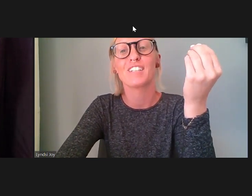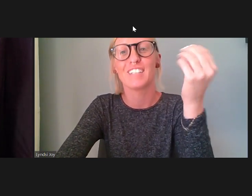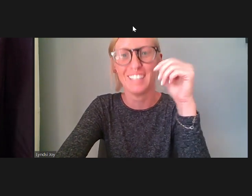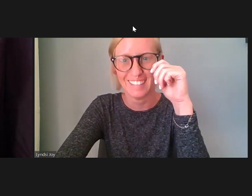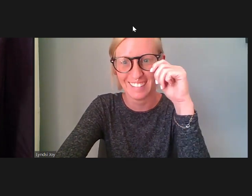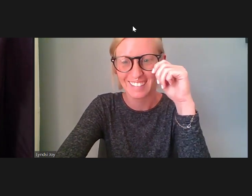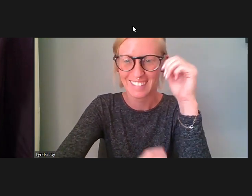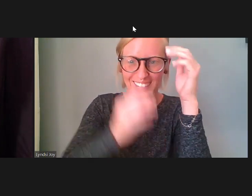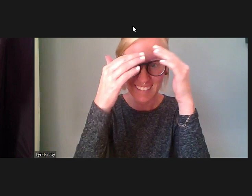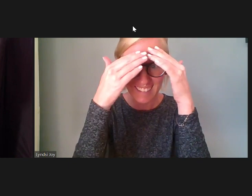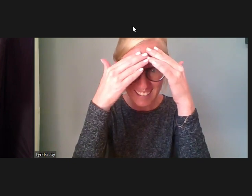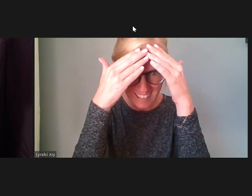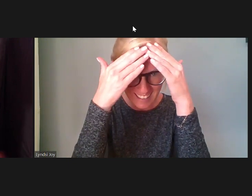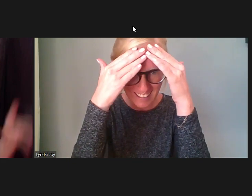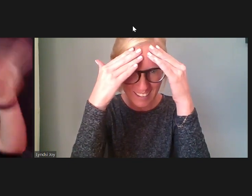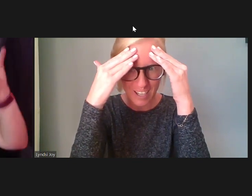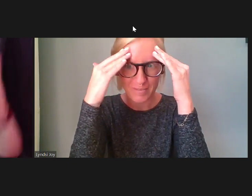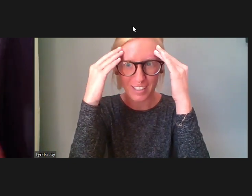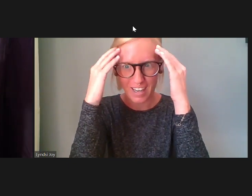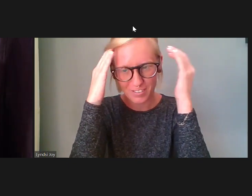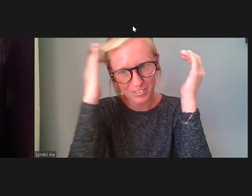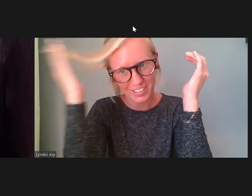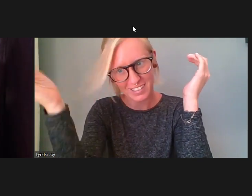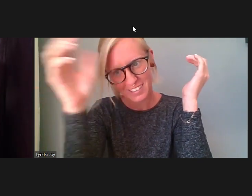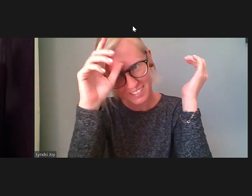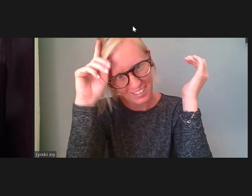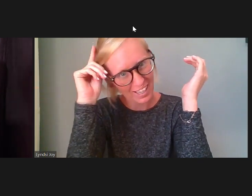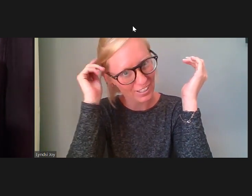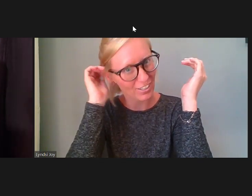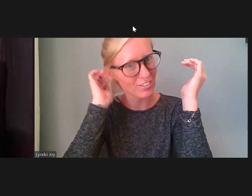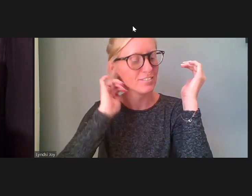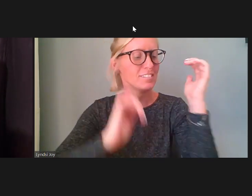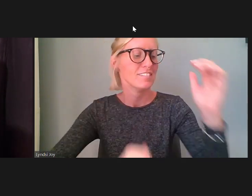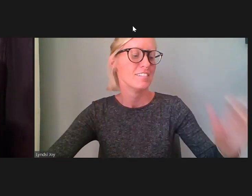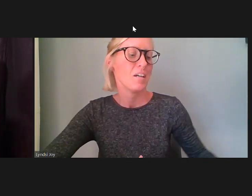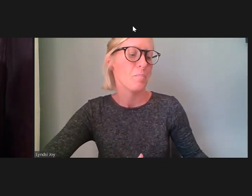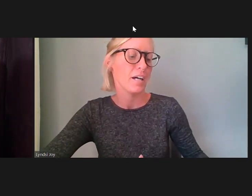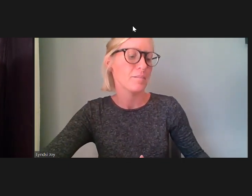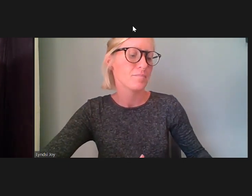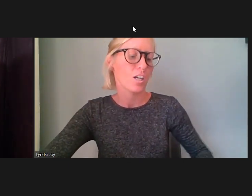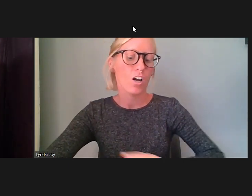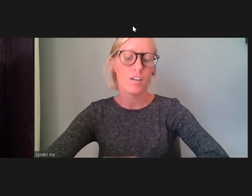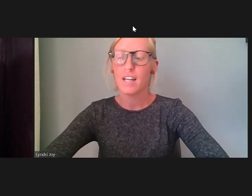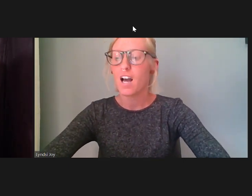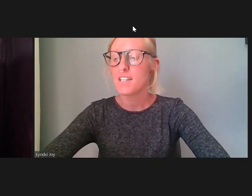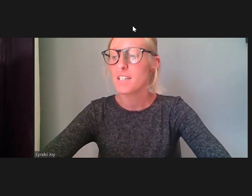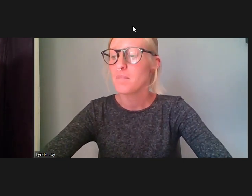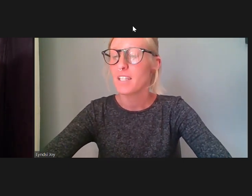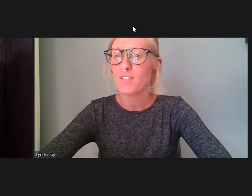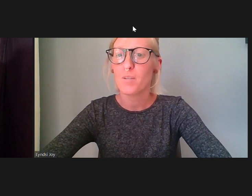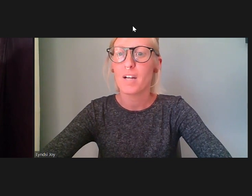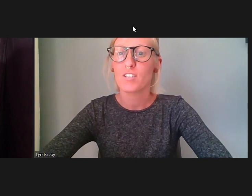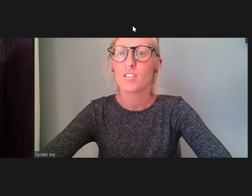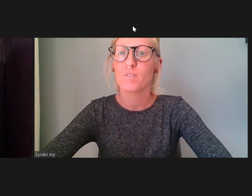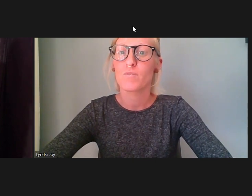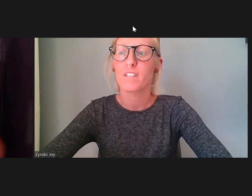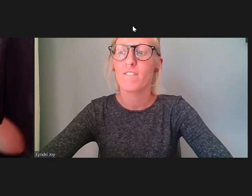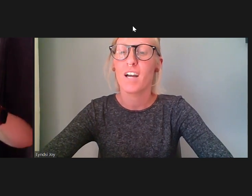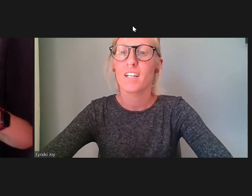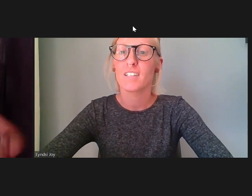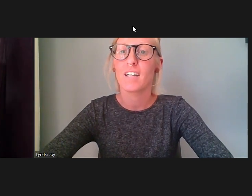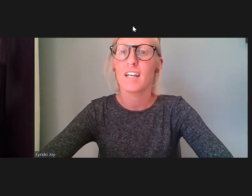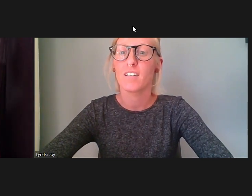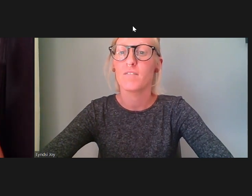is over. Yay, 11 days later. I know. But all right, awesome. Thank you so much. This was